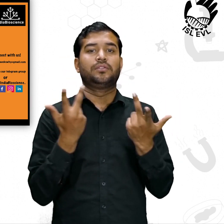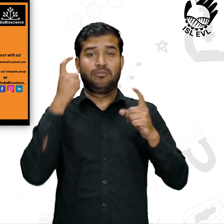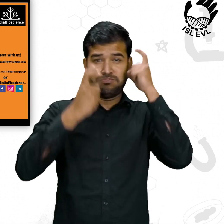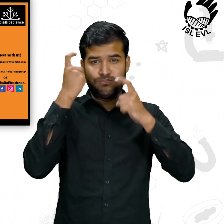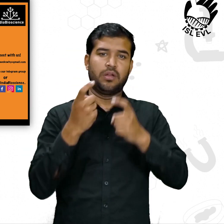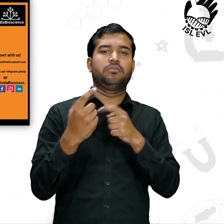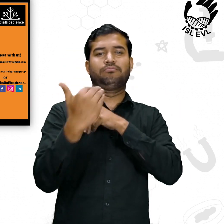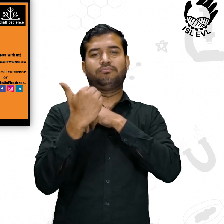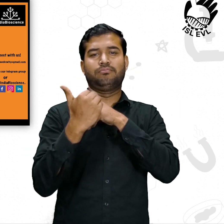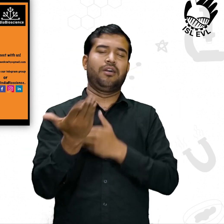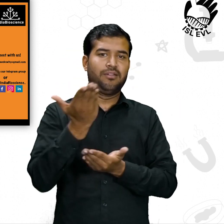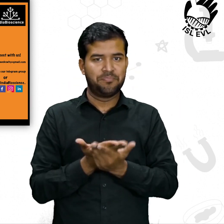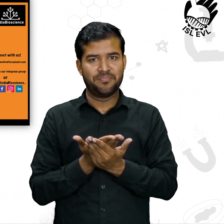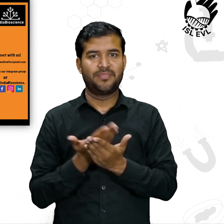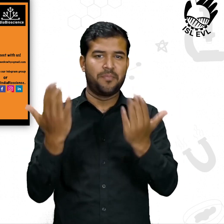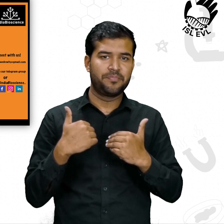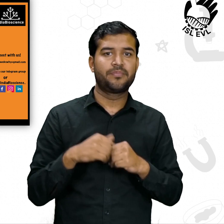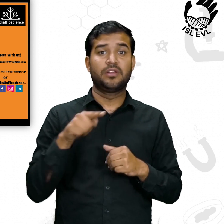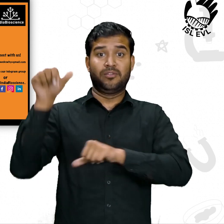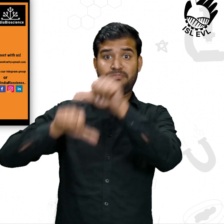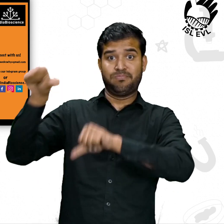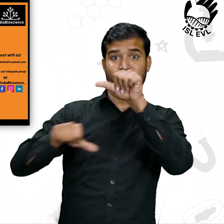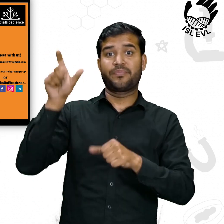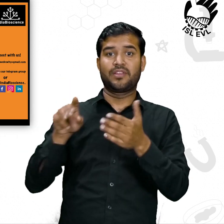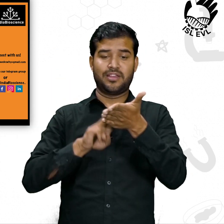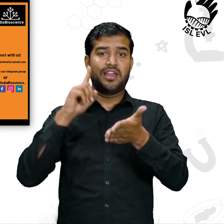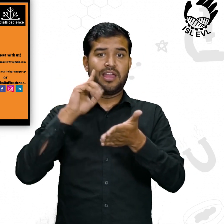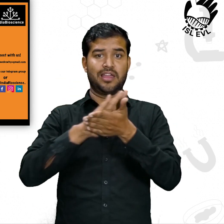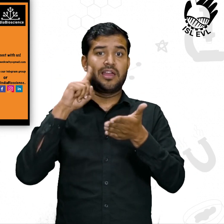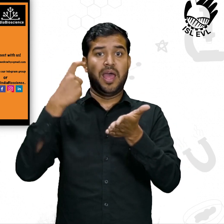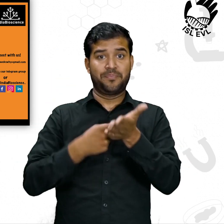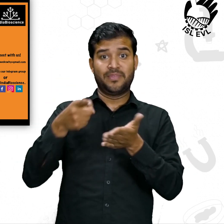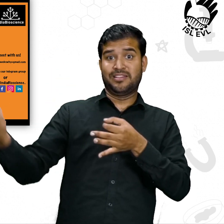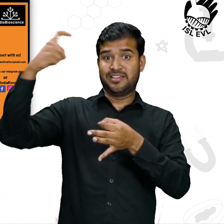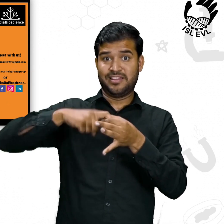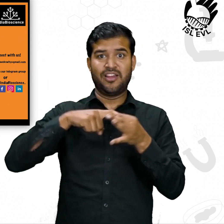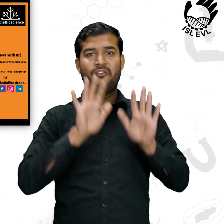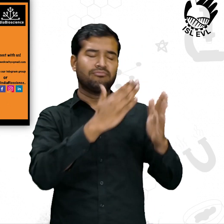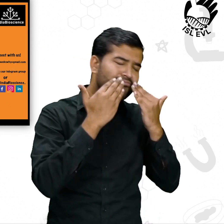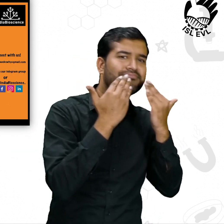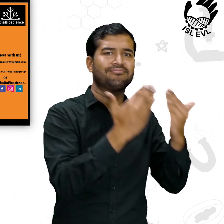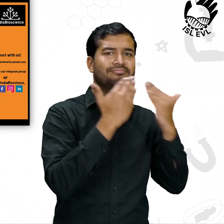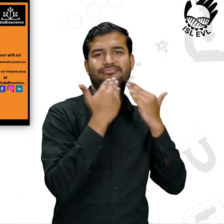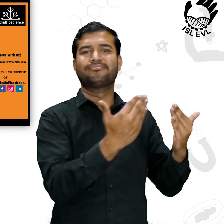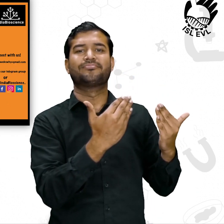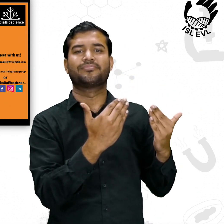So, that's it for today. We'd like to thank Mihir Trivedi for being a part of this episode. If you want to know more about